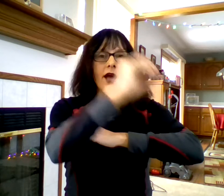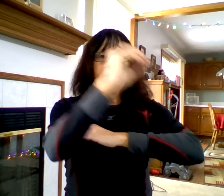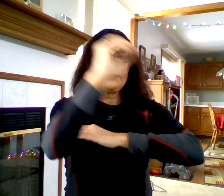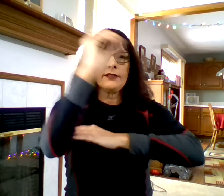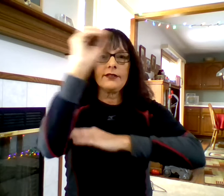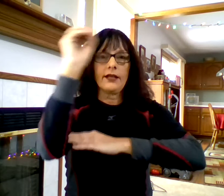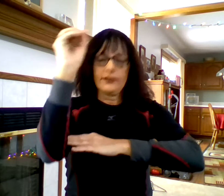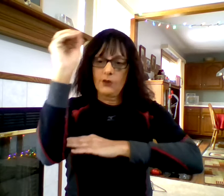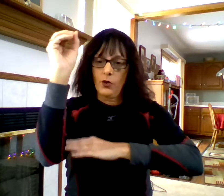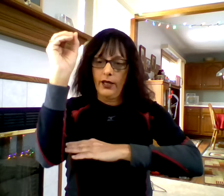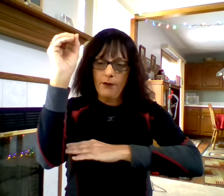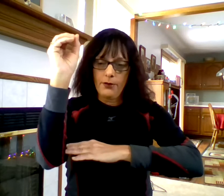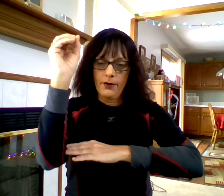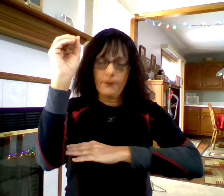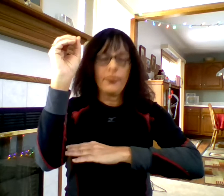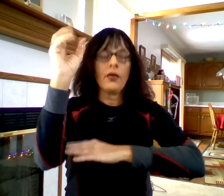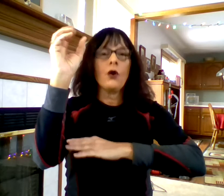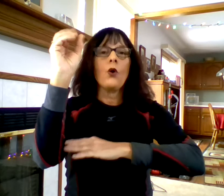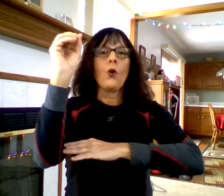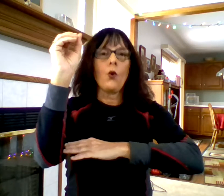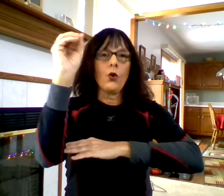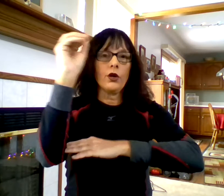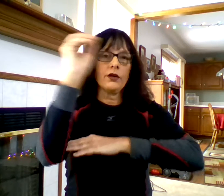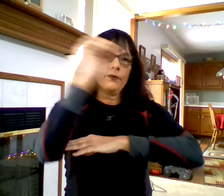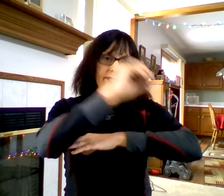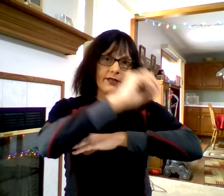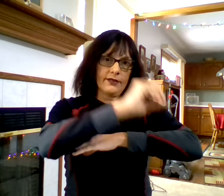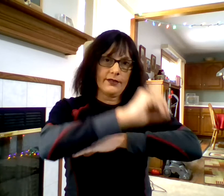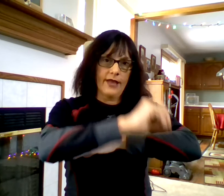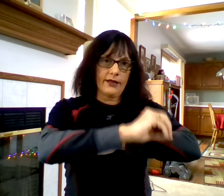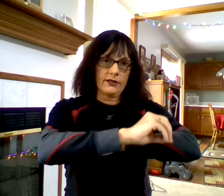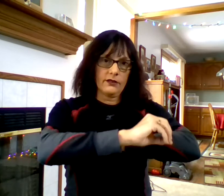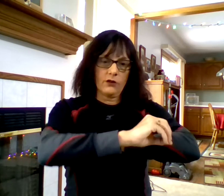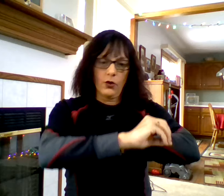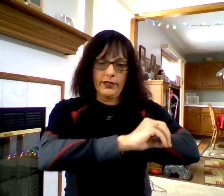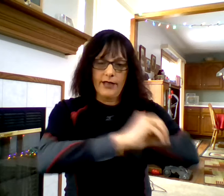Sunrise, the sun is going up, or the sunset going down.